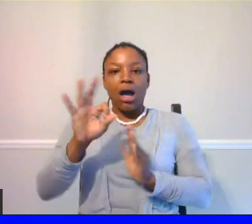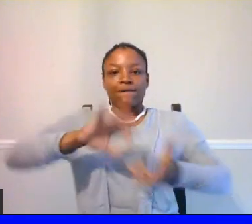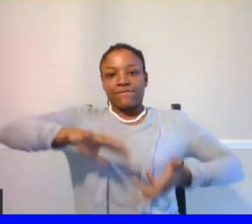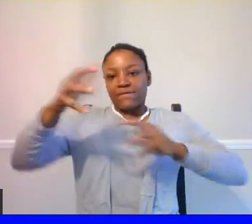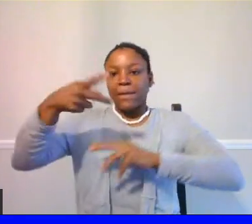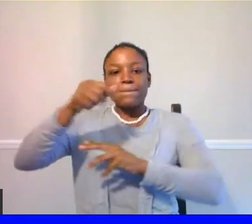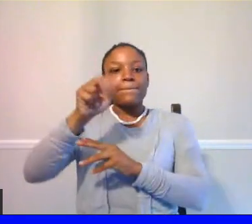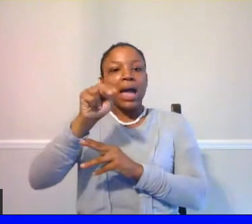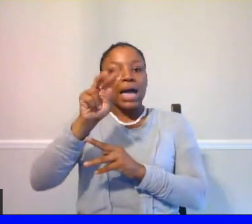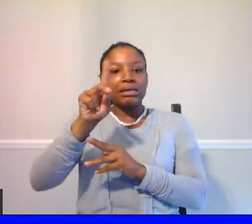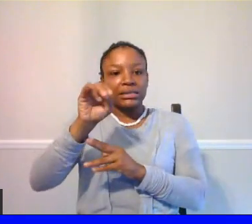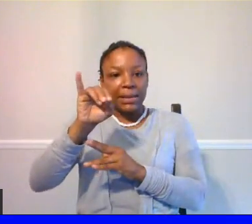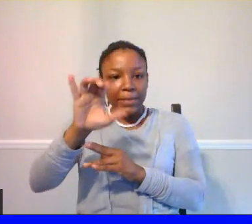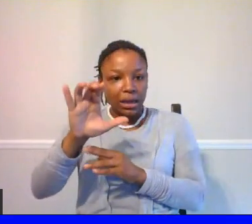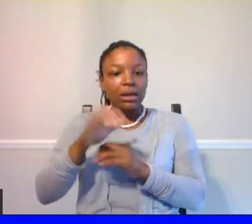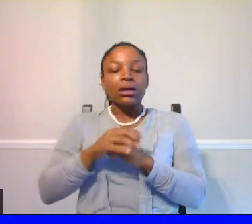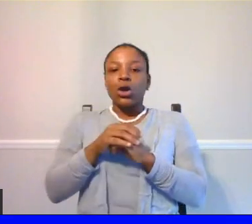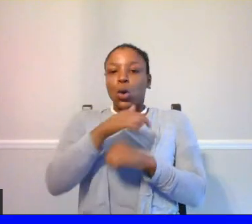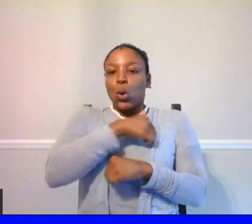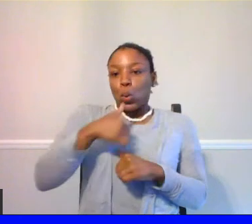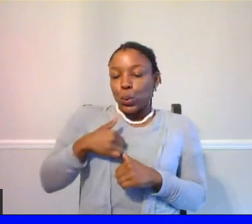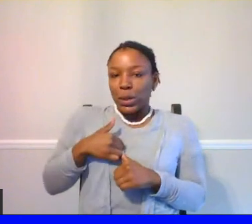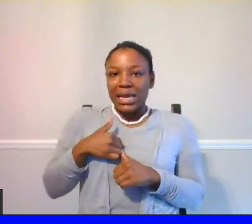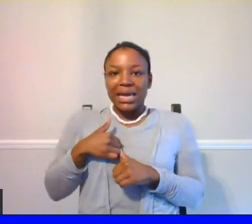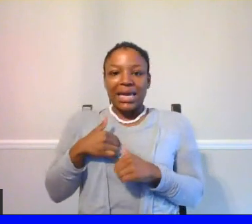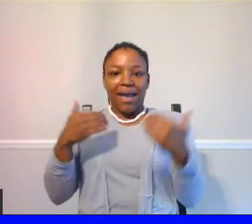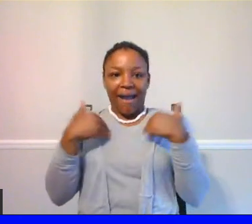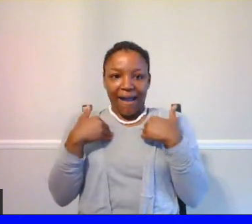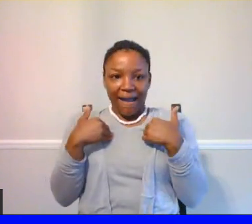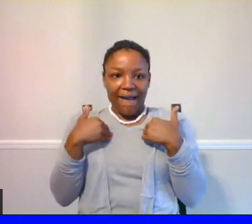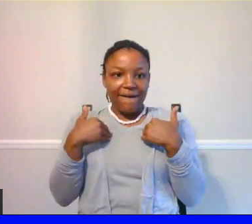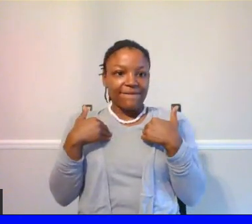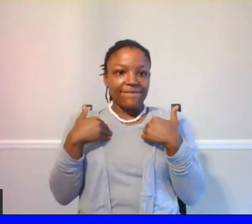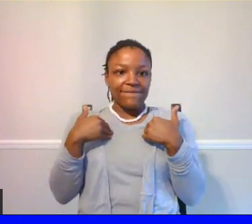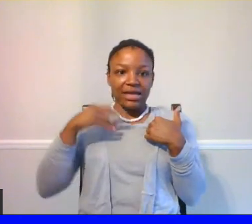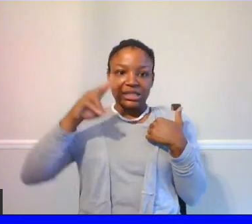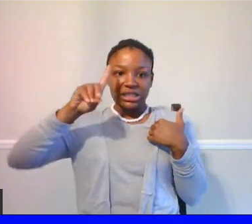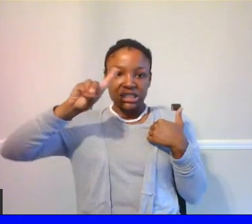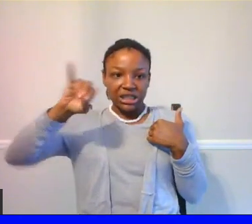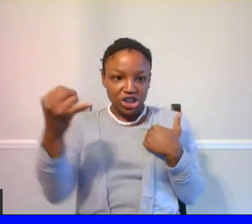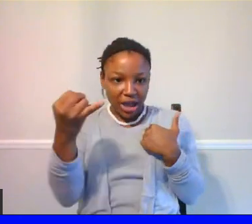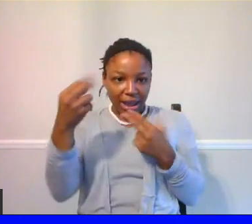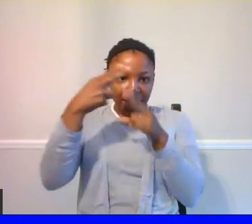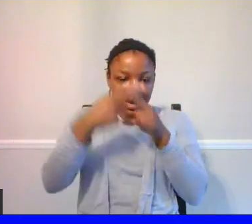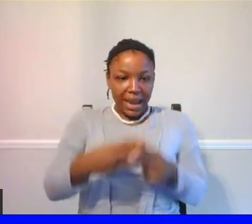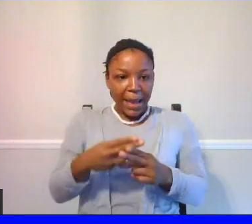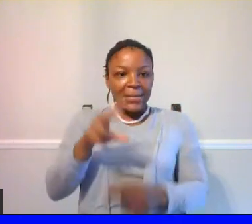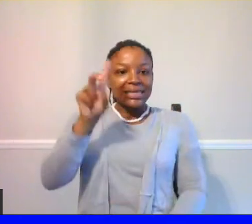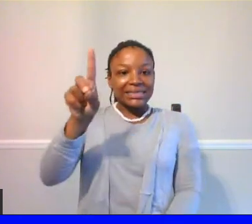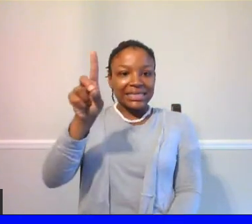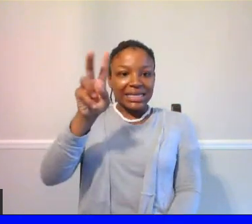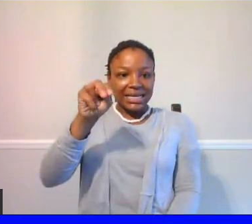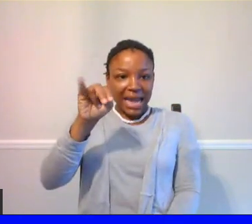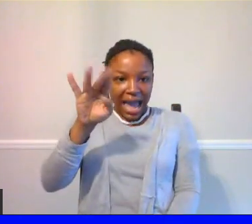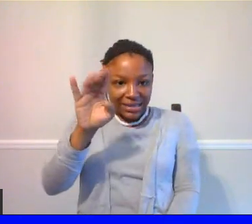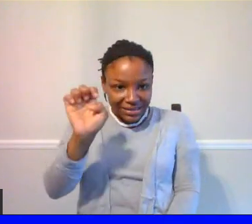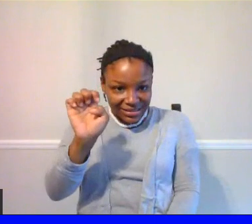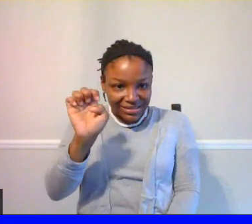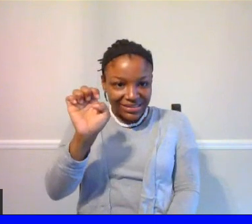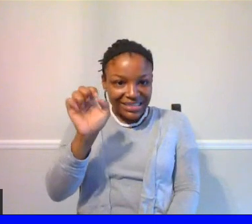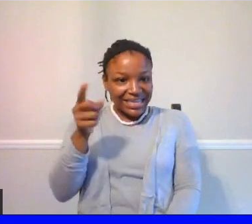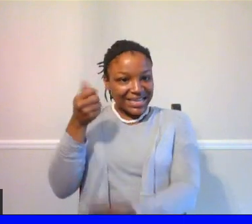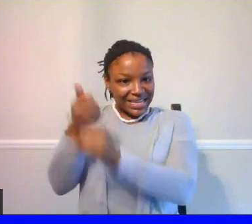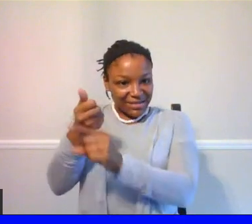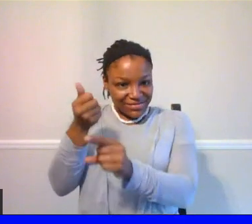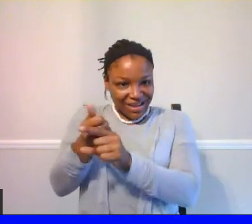pandemic, a classic DJ by the name of D-Nice got on Instagram